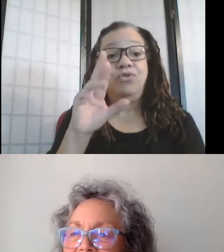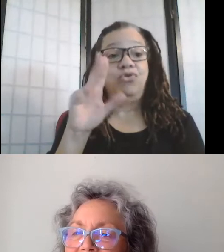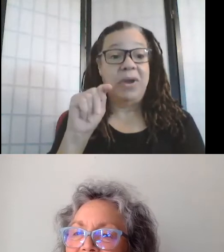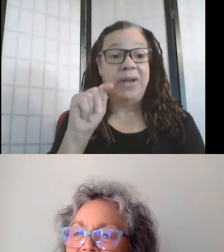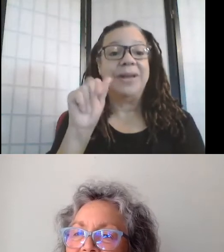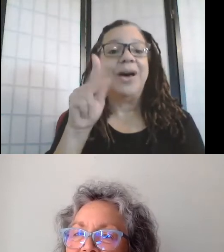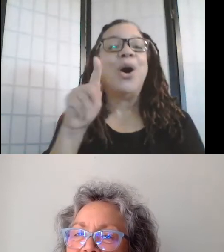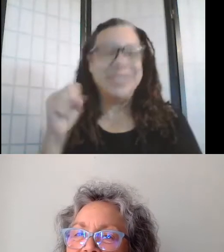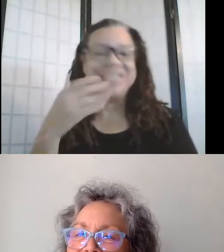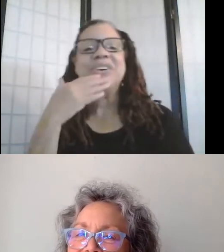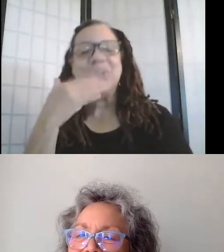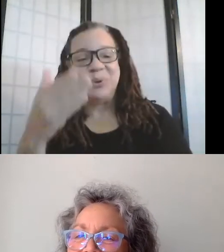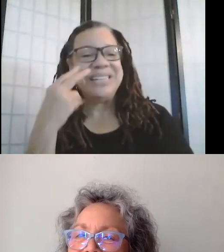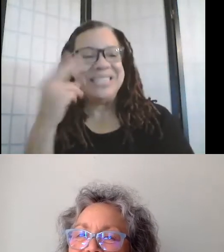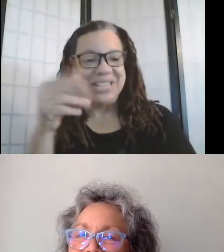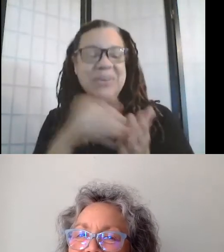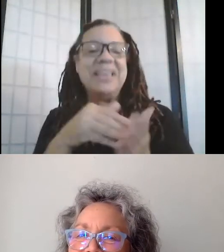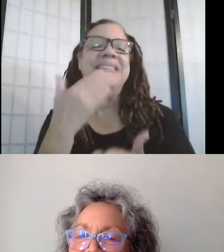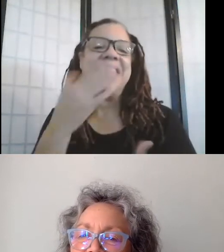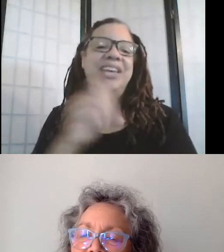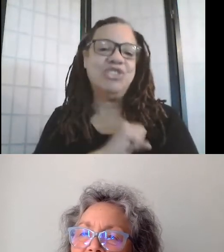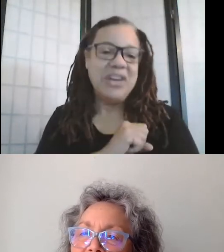again. Shelley, thank you for taking part in this.